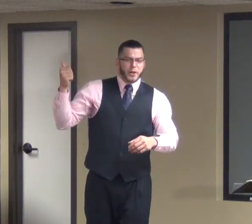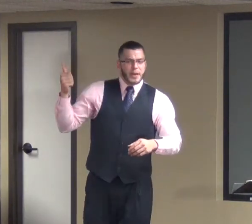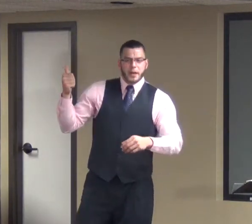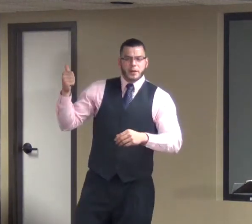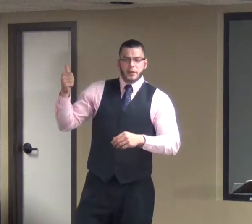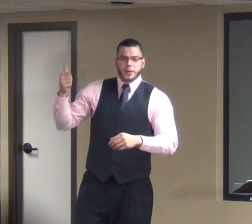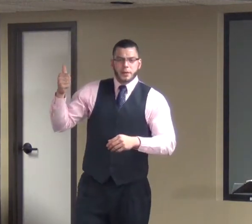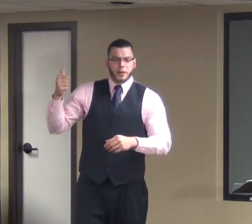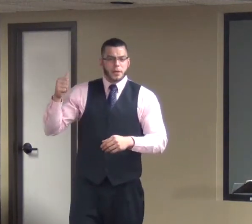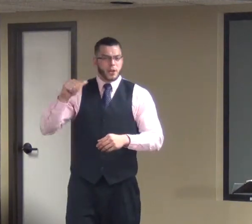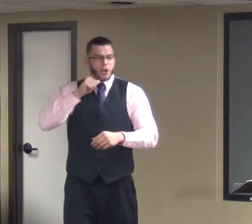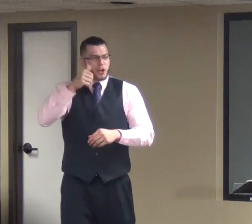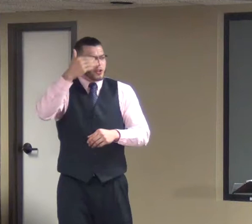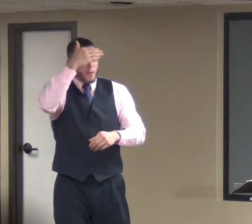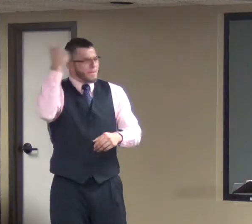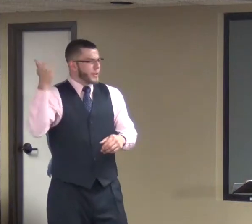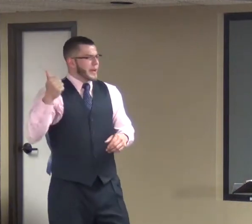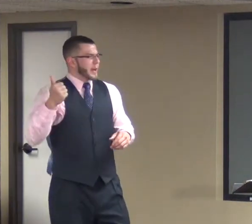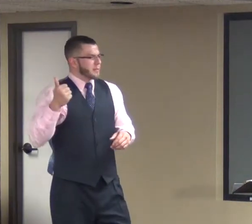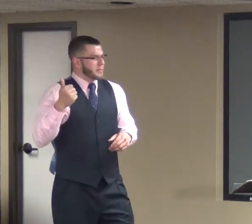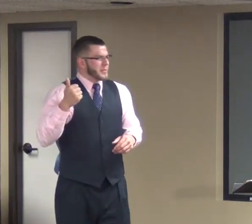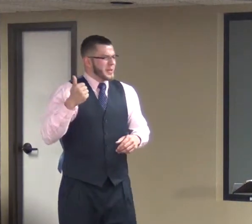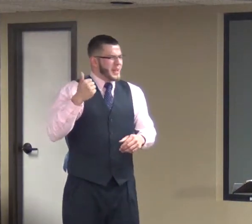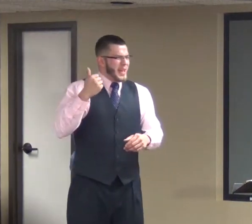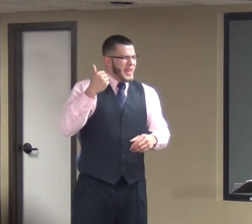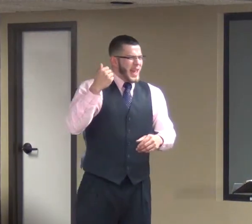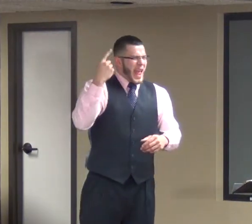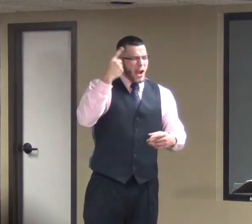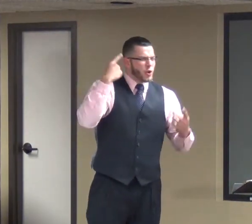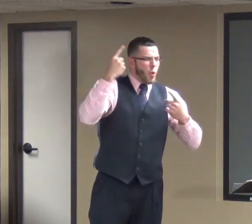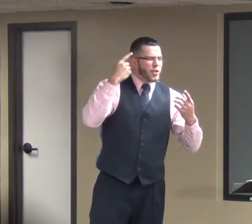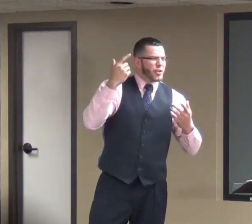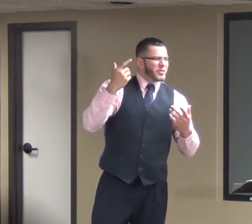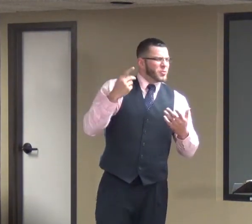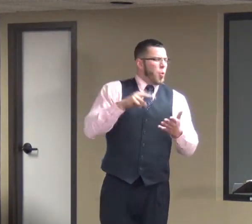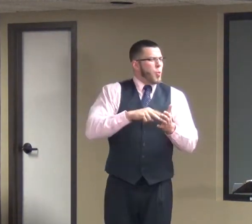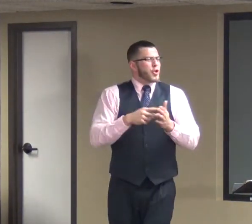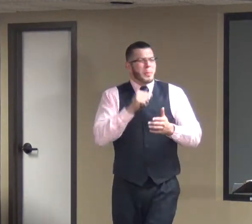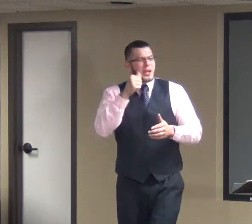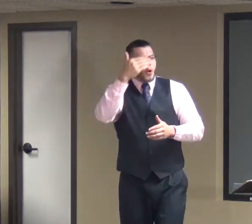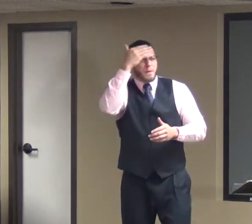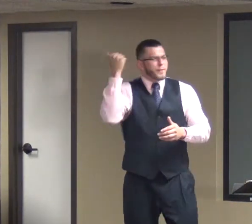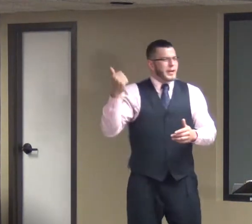Forget. Don't Forget. And you wonder, what do you mean, don't forget?